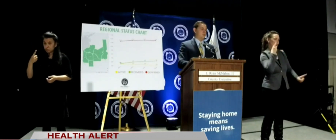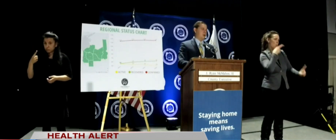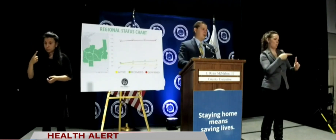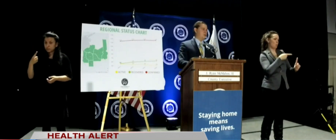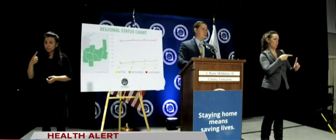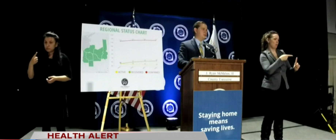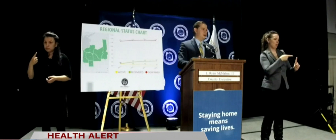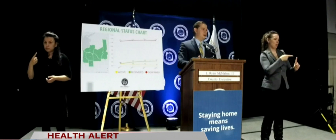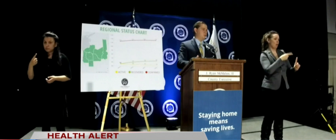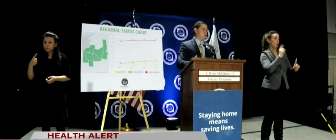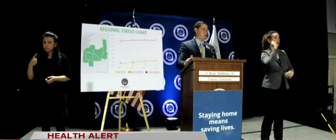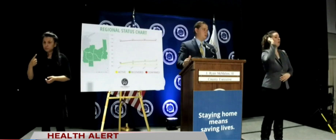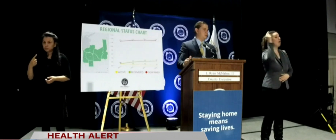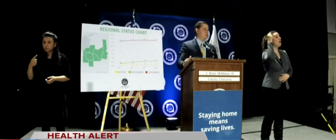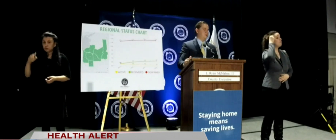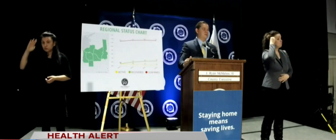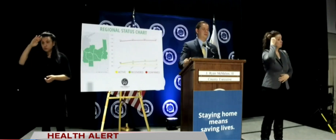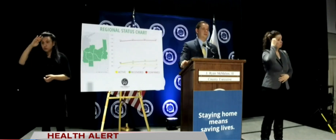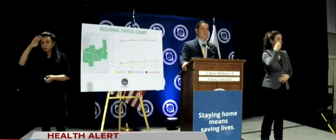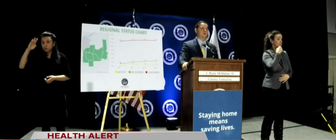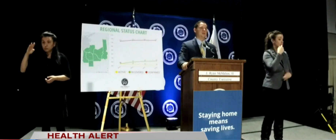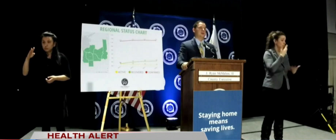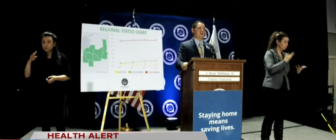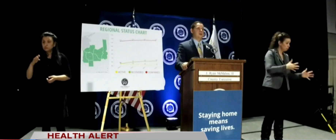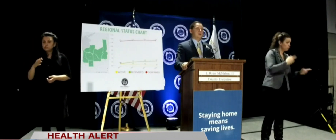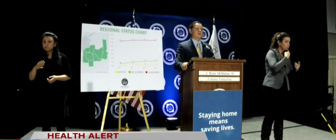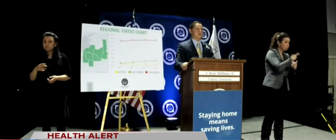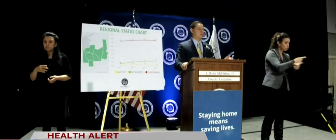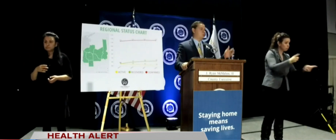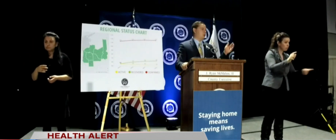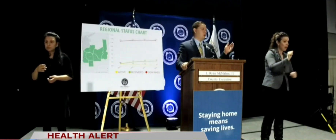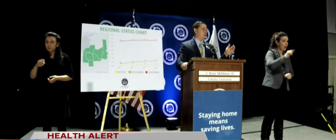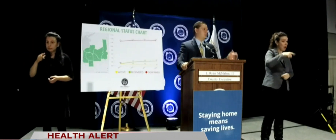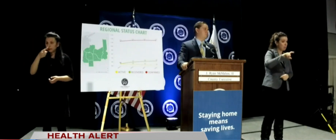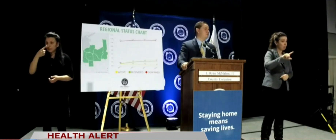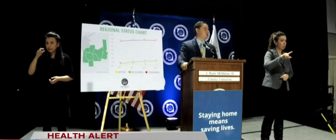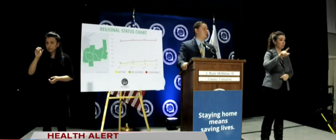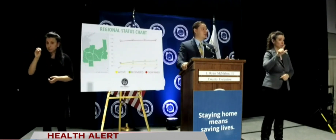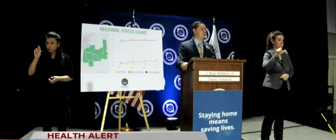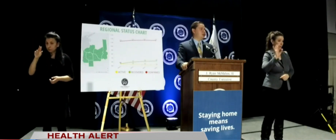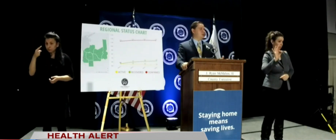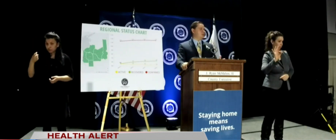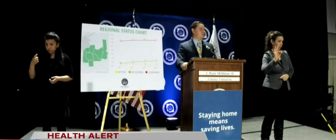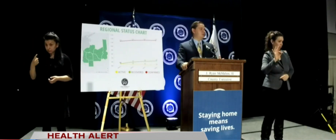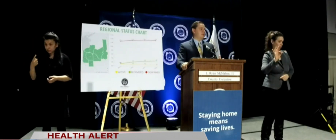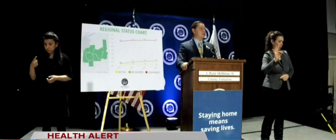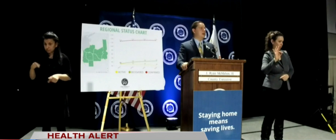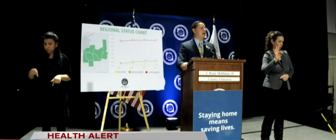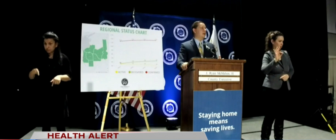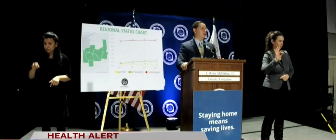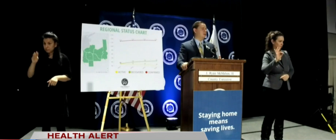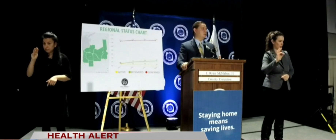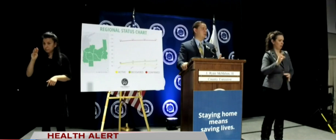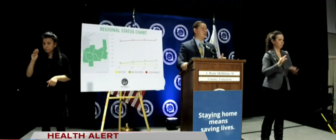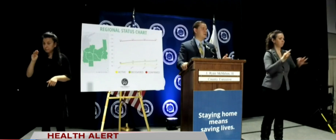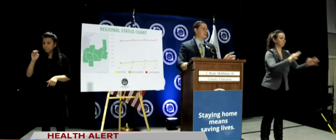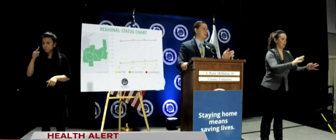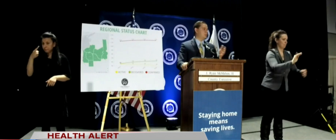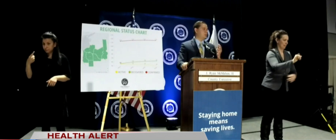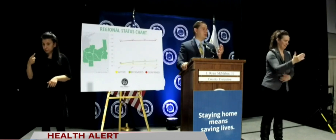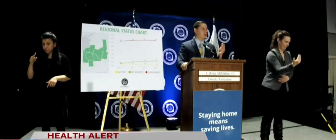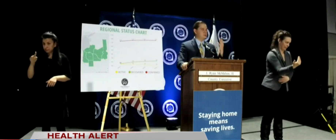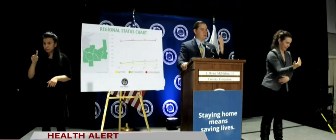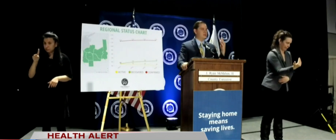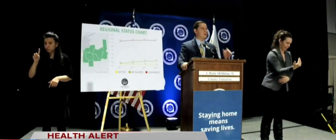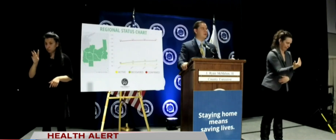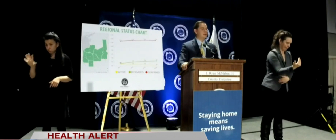April 29th isn't the date anymore, May 15th is. It's April 20th. So nothing changes for the next 9 days. The president said